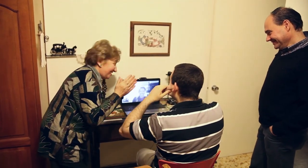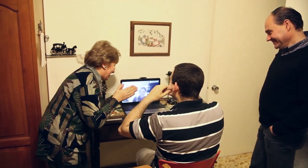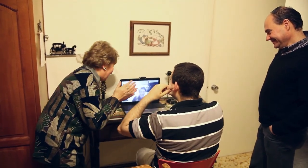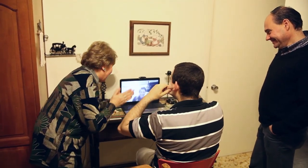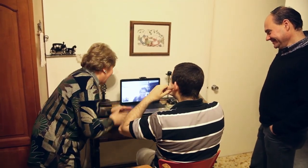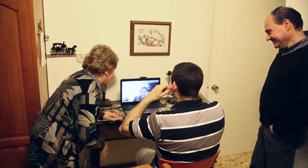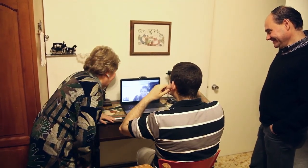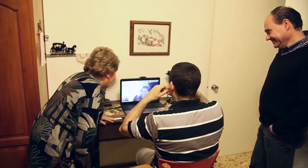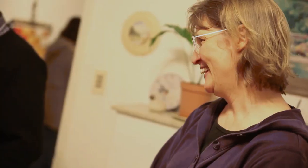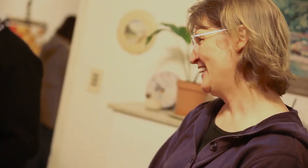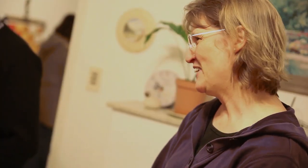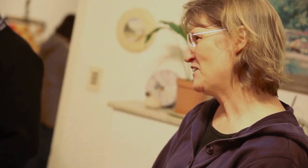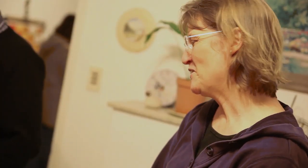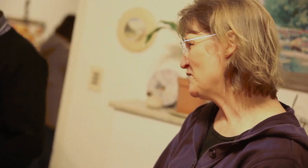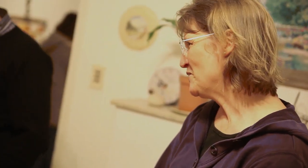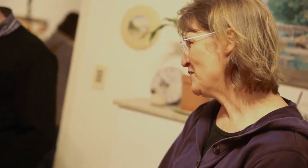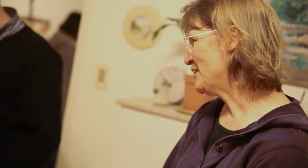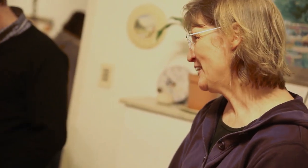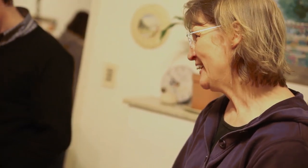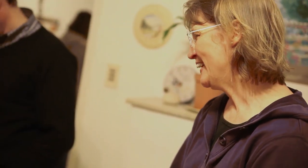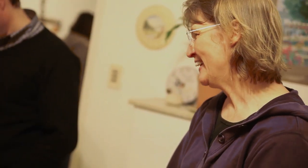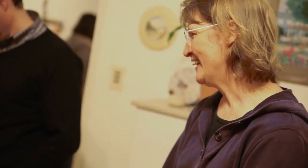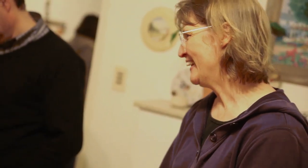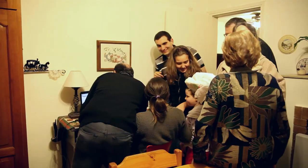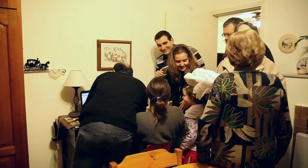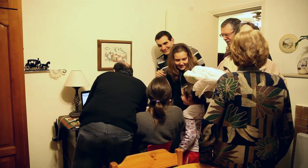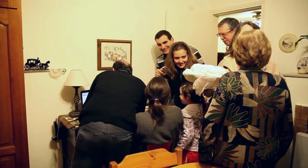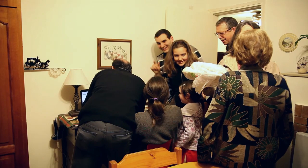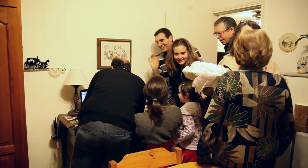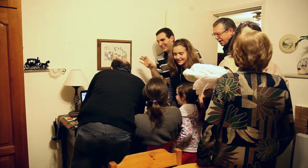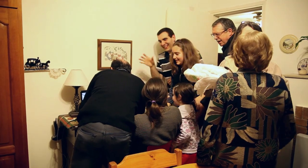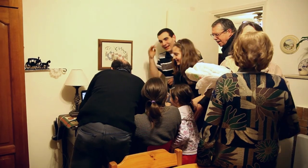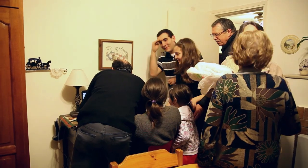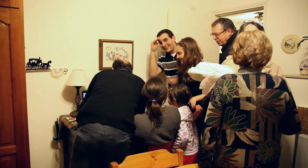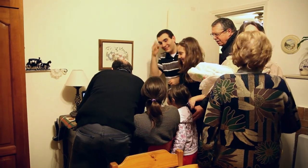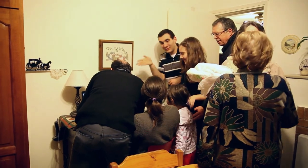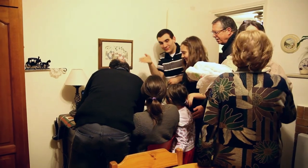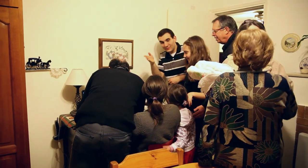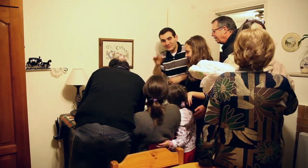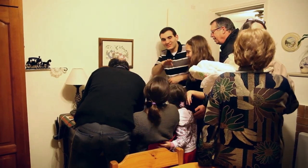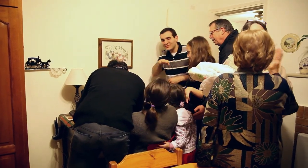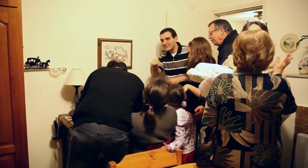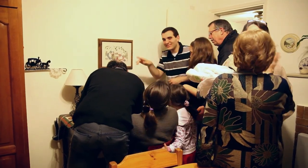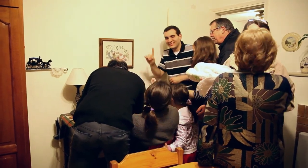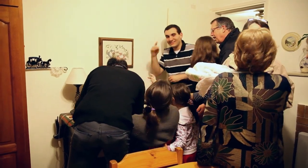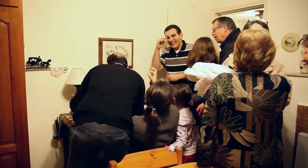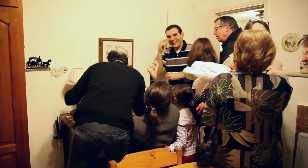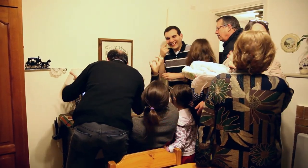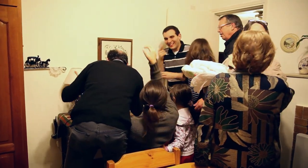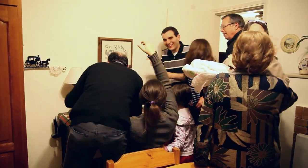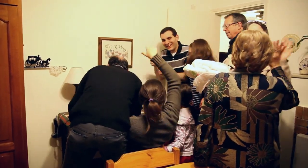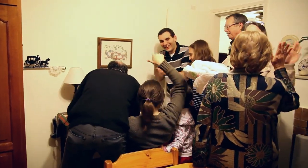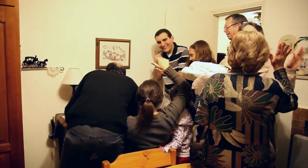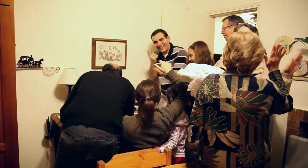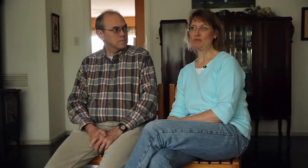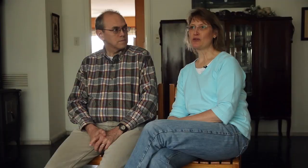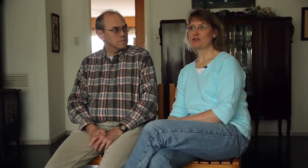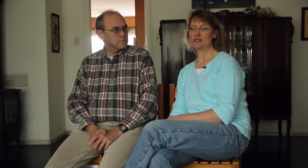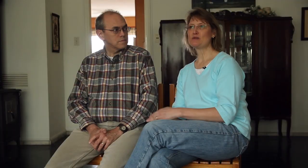relationship, wanting to be involved in the deaf ministry and in their lives. Both Elizabeth